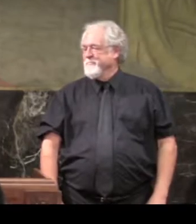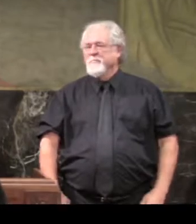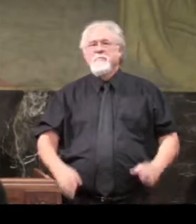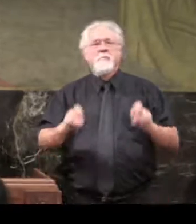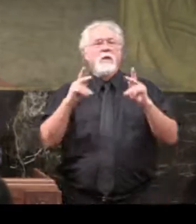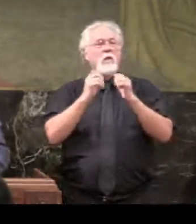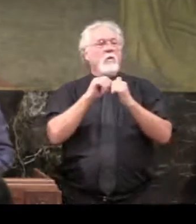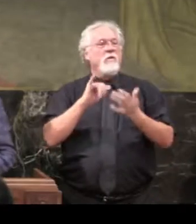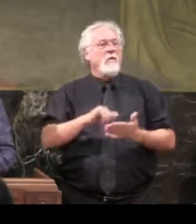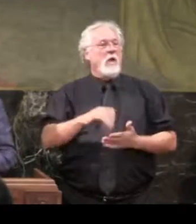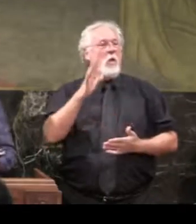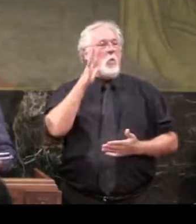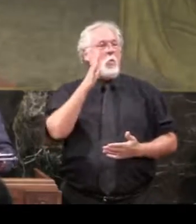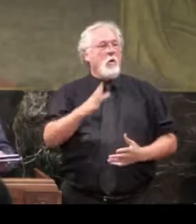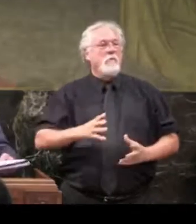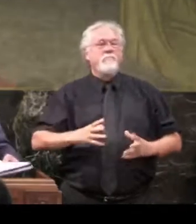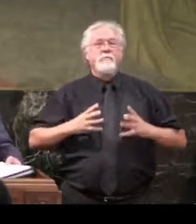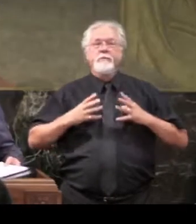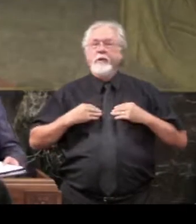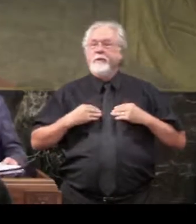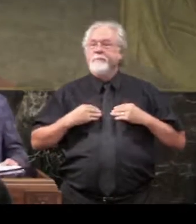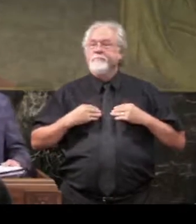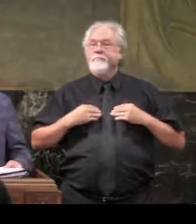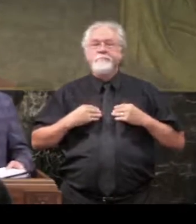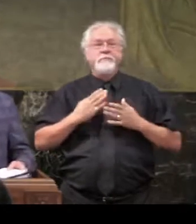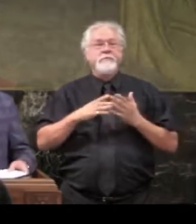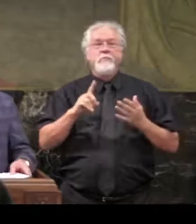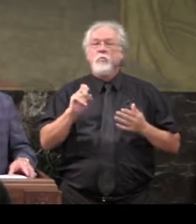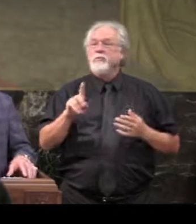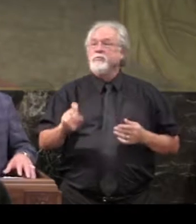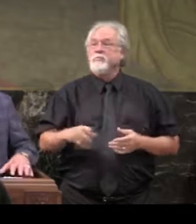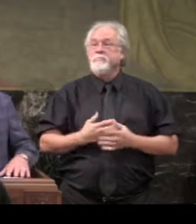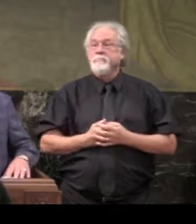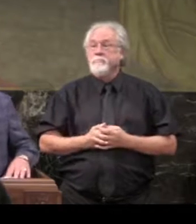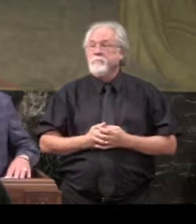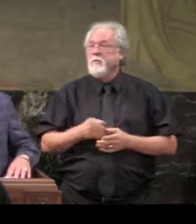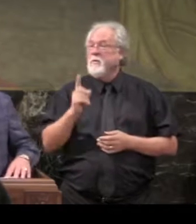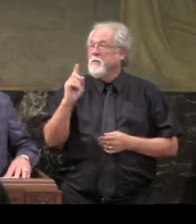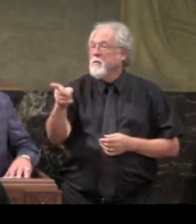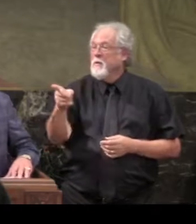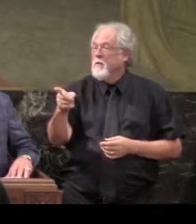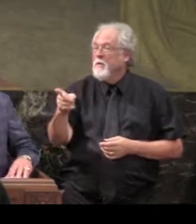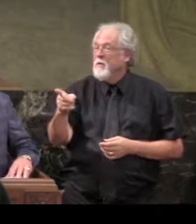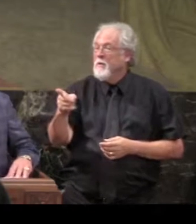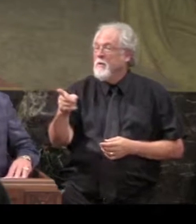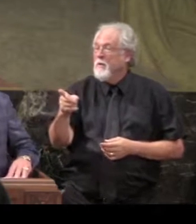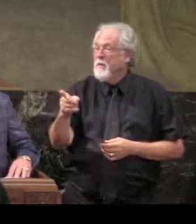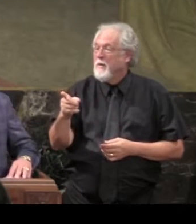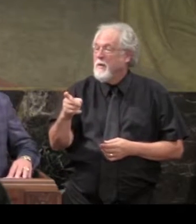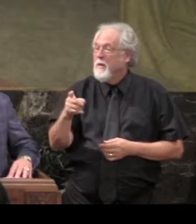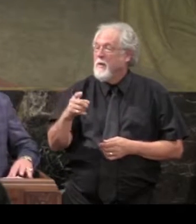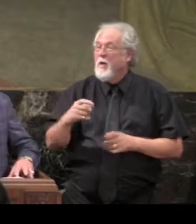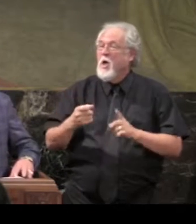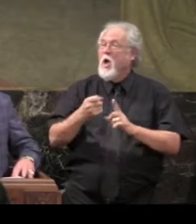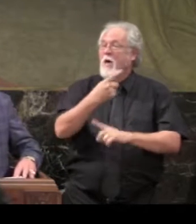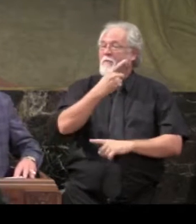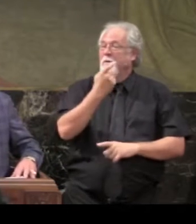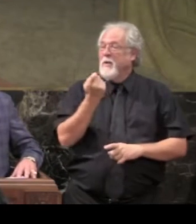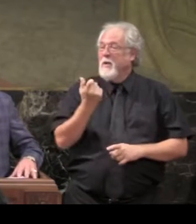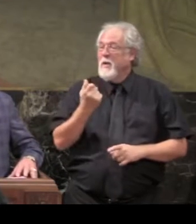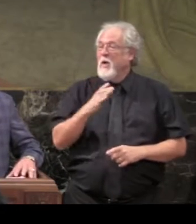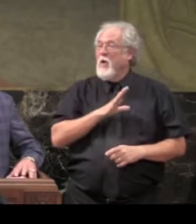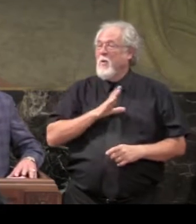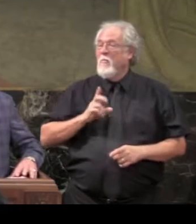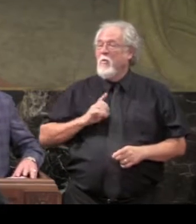Okay, with that, we will take some questions. Board of topic, sort of. The Board